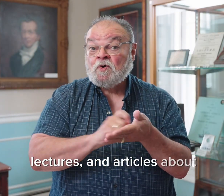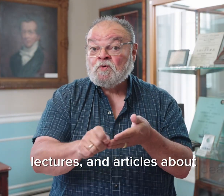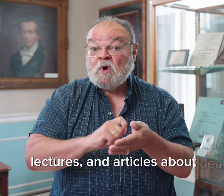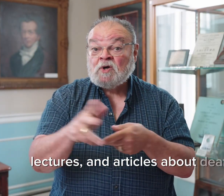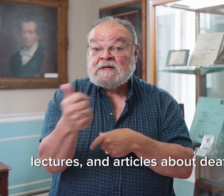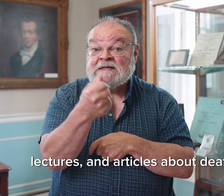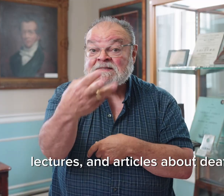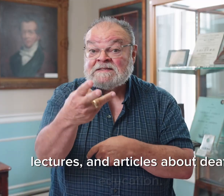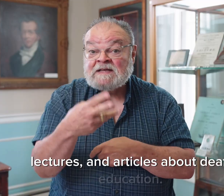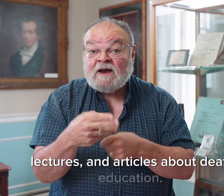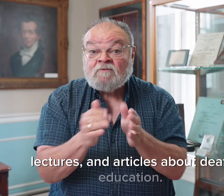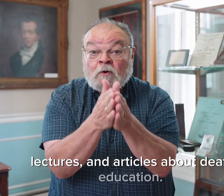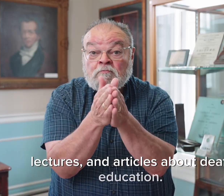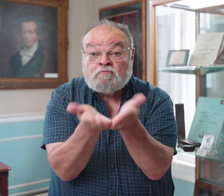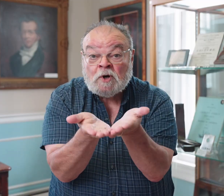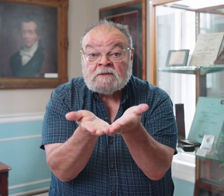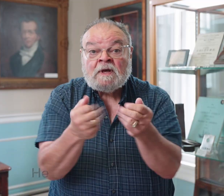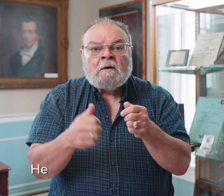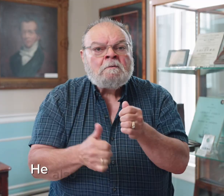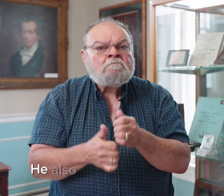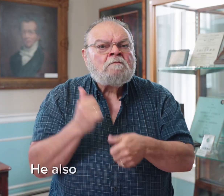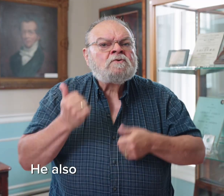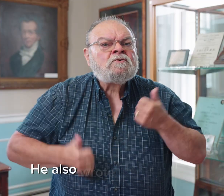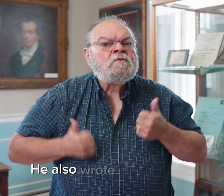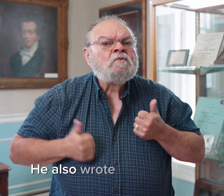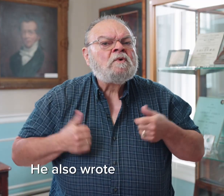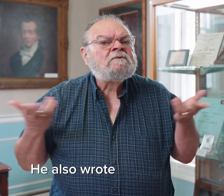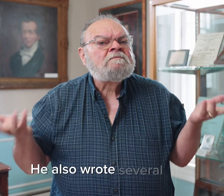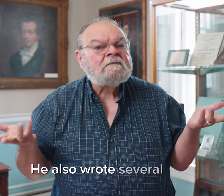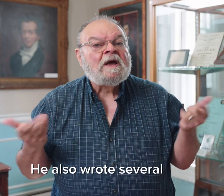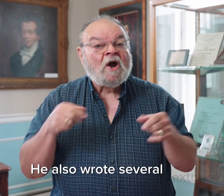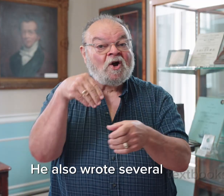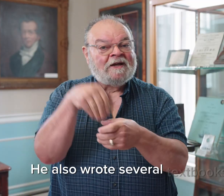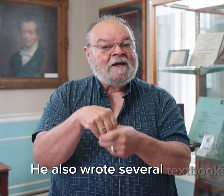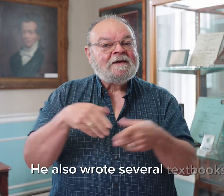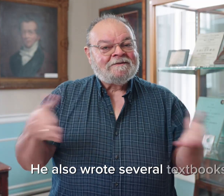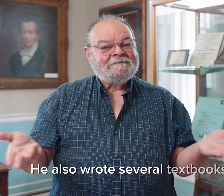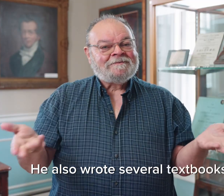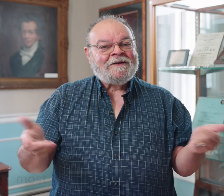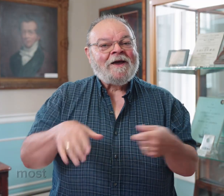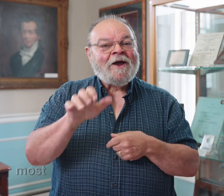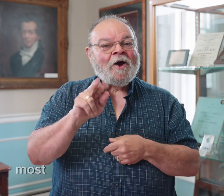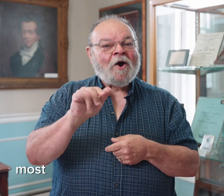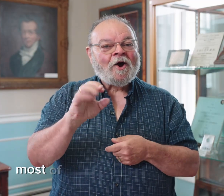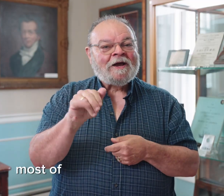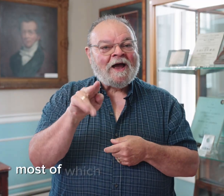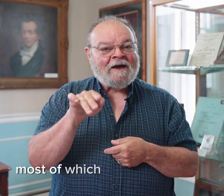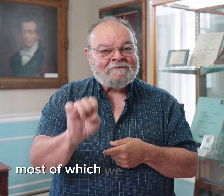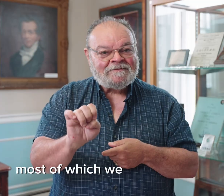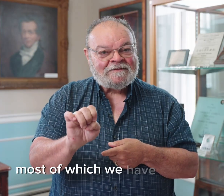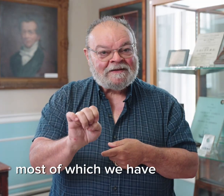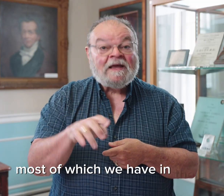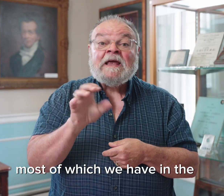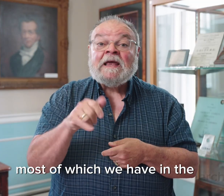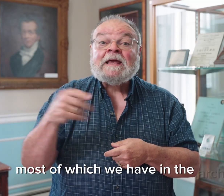deaf education. He also wrote several textbooks, most of which we have in the archive.